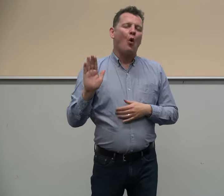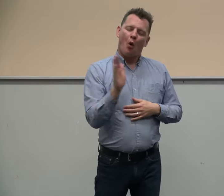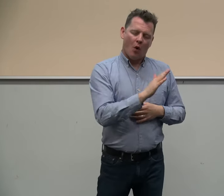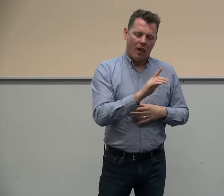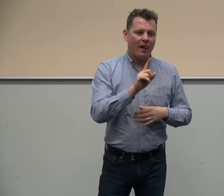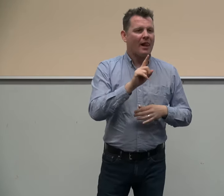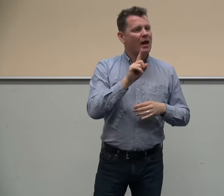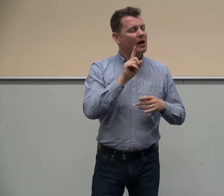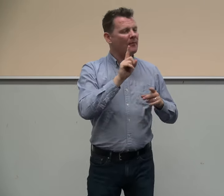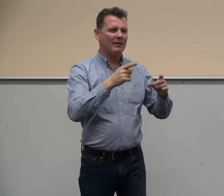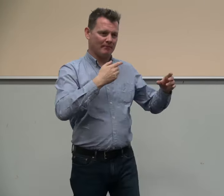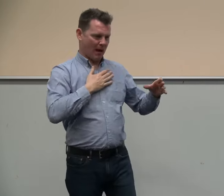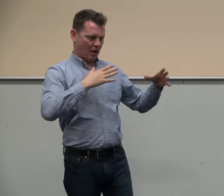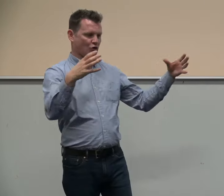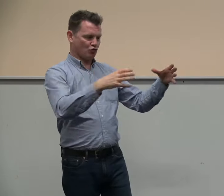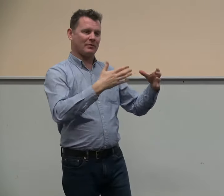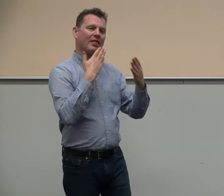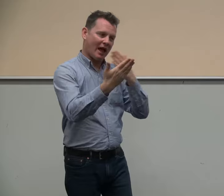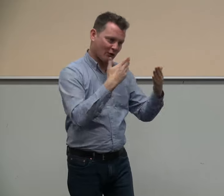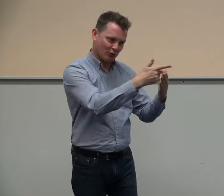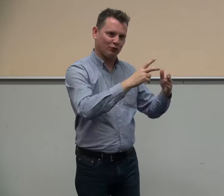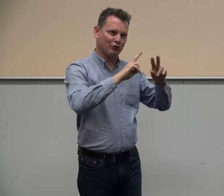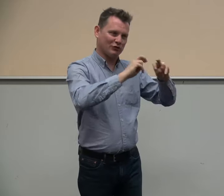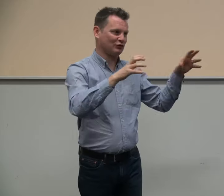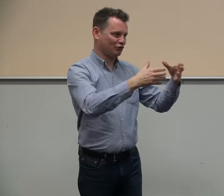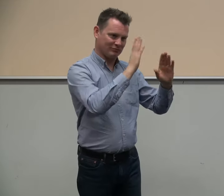those people who contributed to my study, thanks to them,